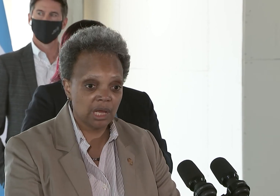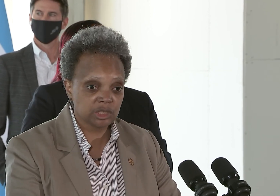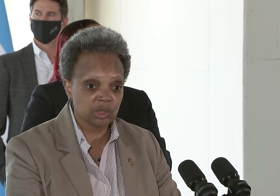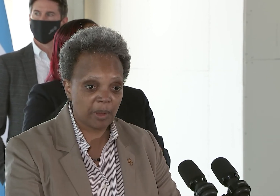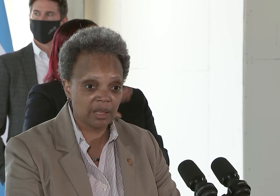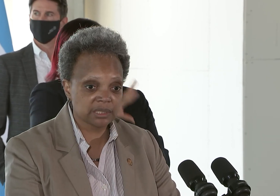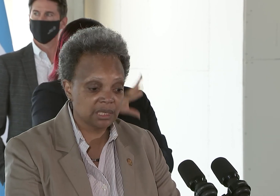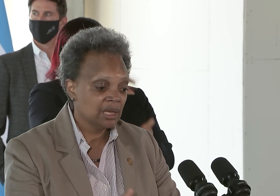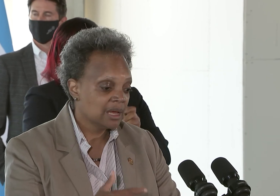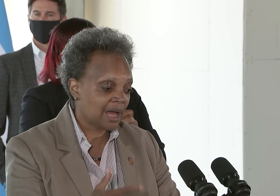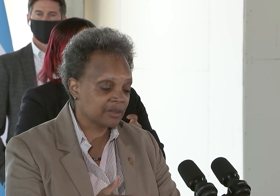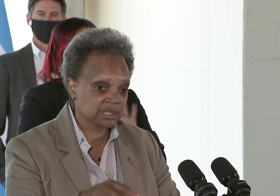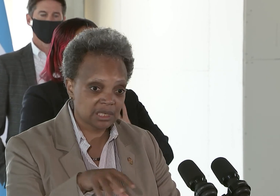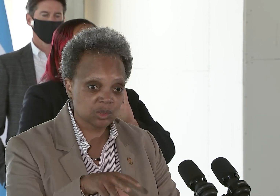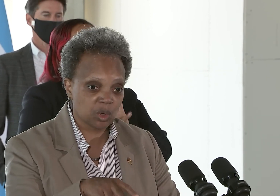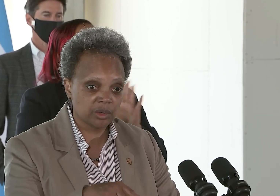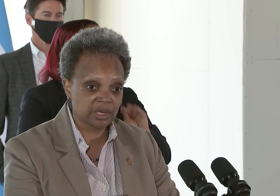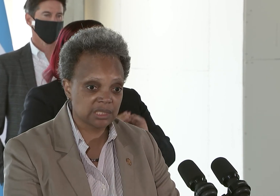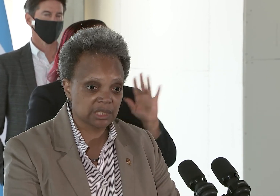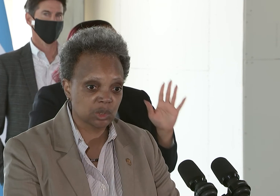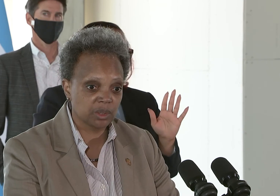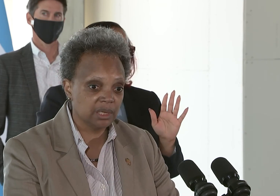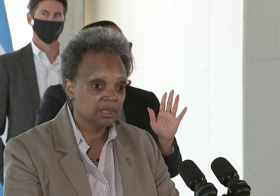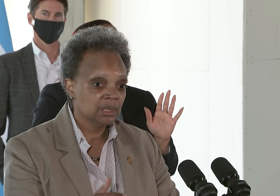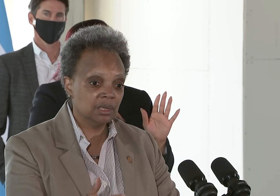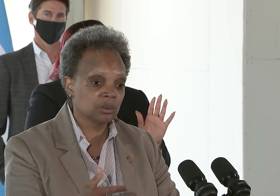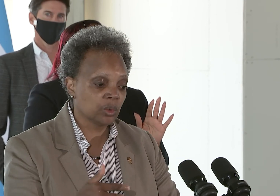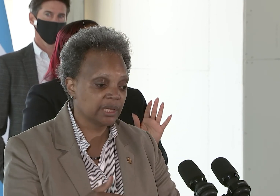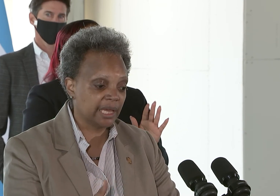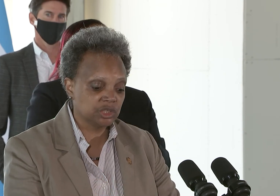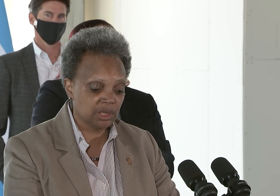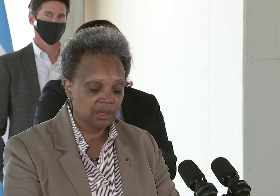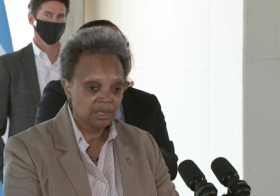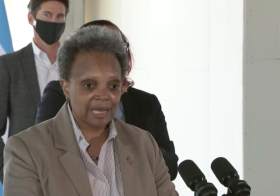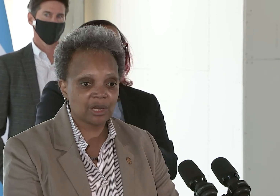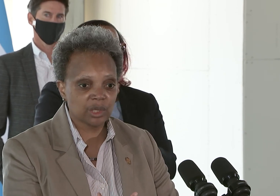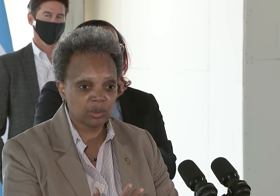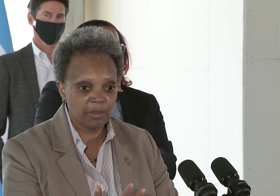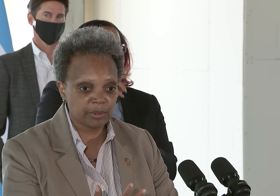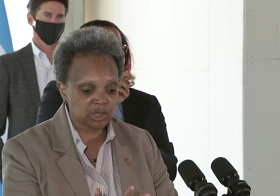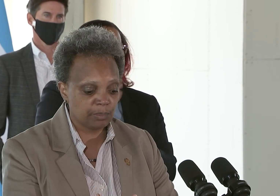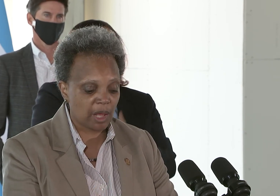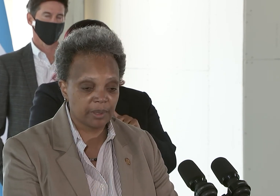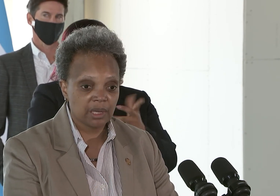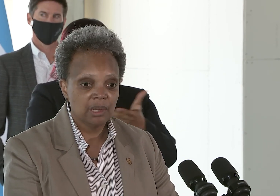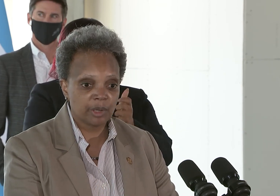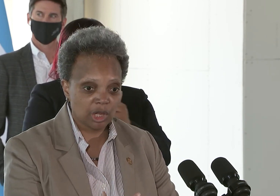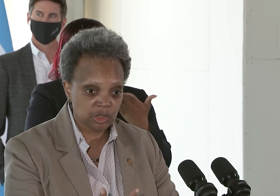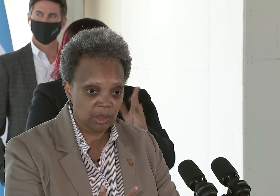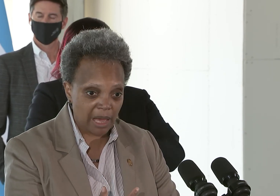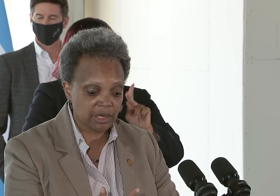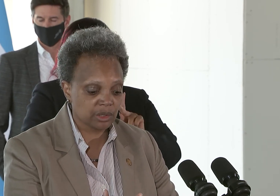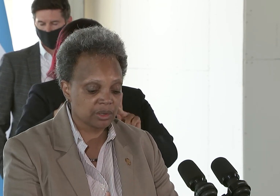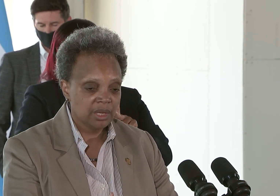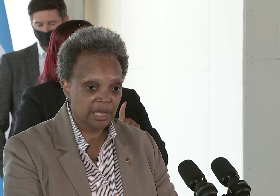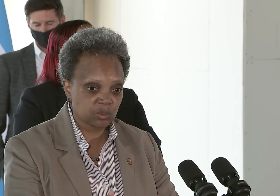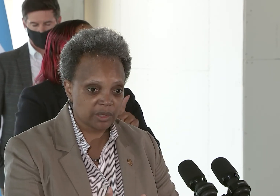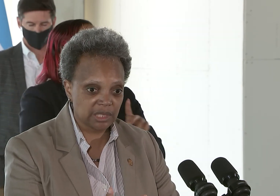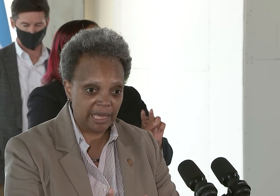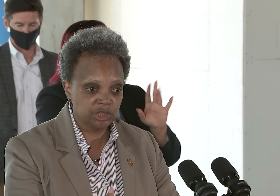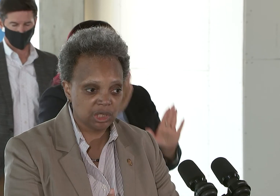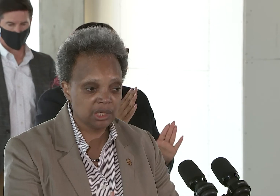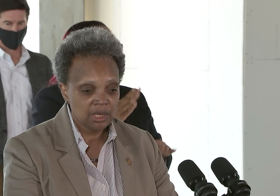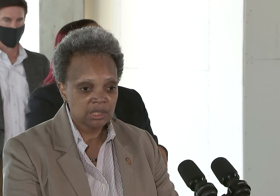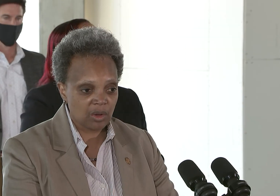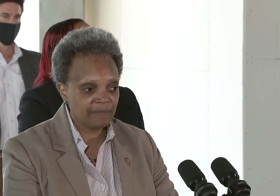in to the policy. Obviously, because we're under consent decree, we're engaging not only with members of the public, but also the monitor, as well as